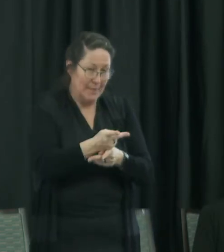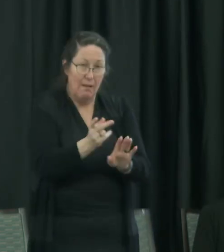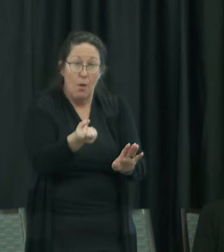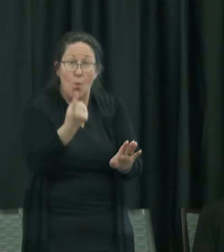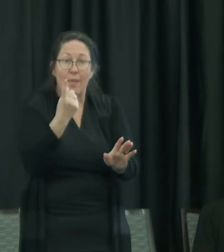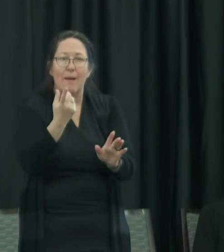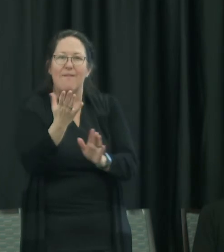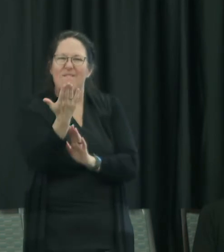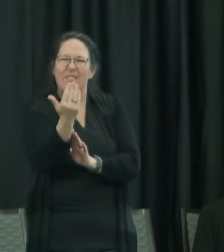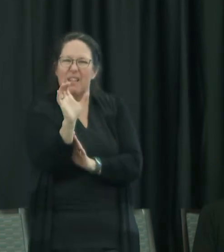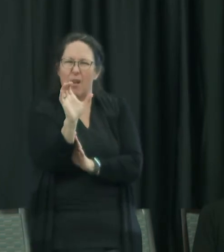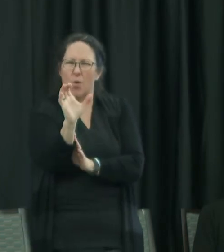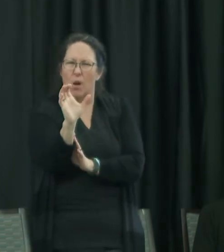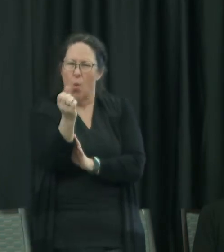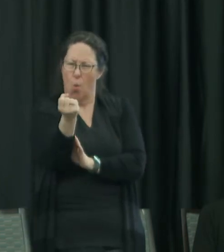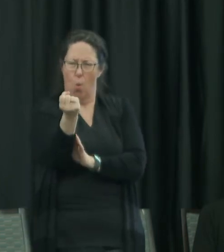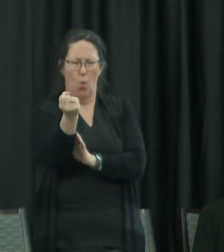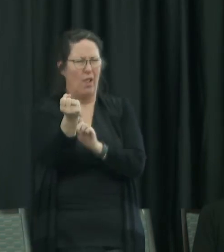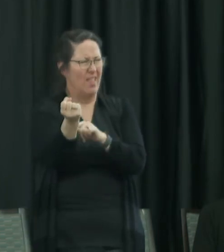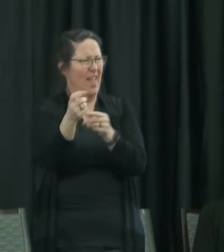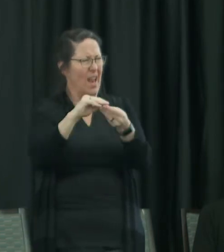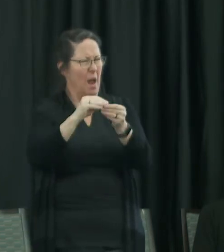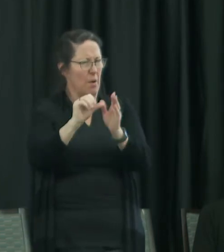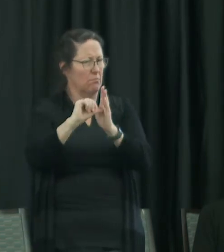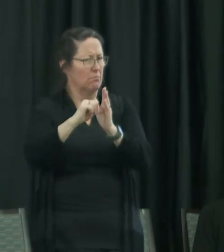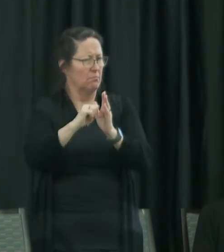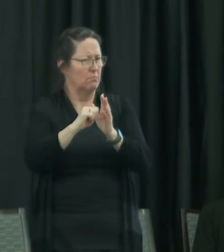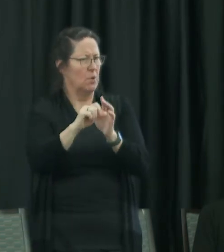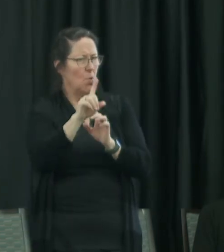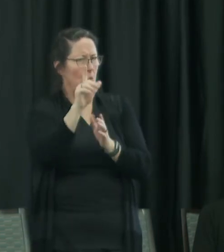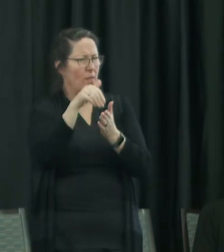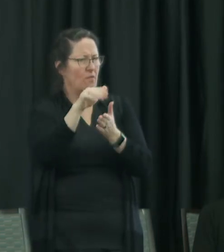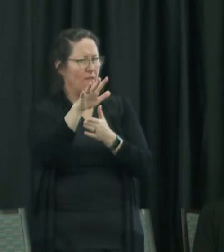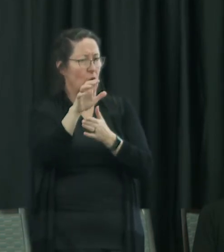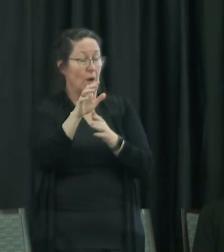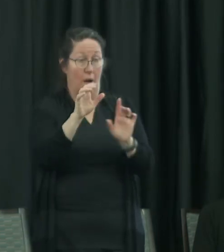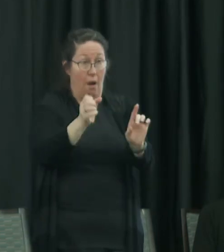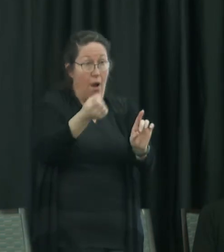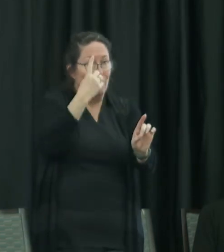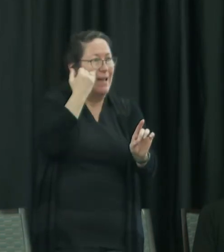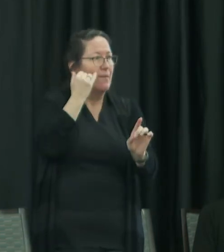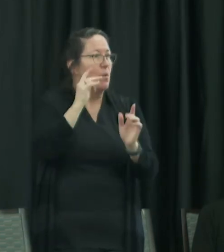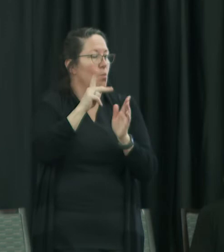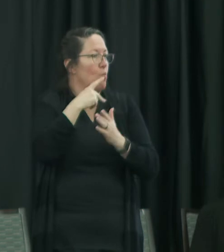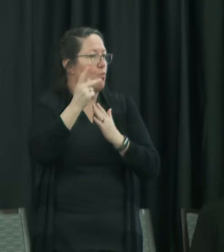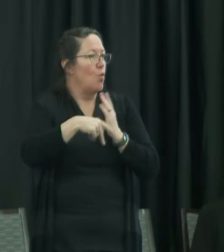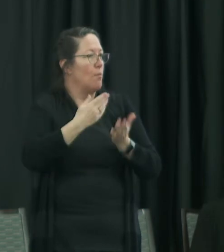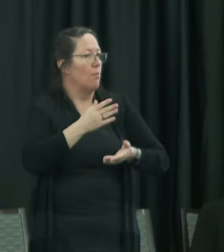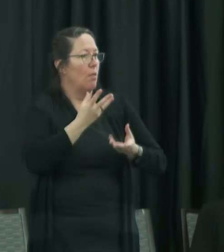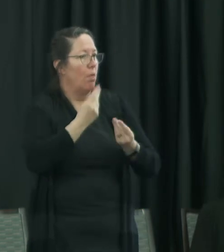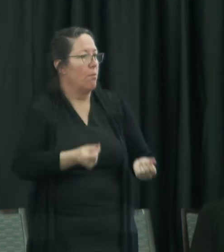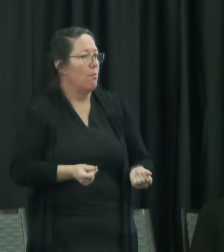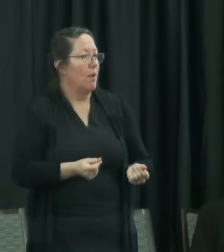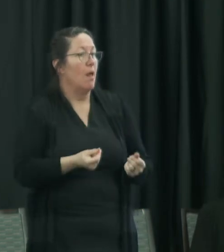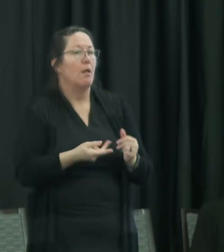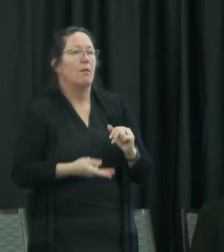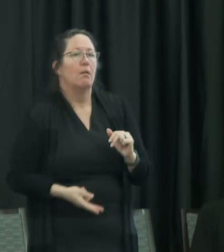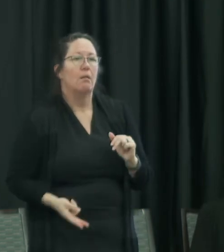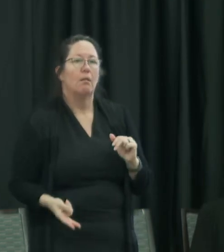number 1,500 to hang out there for just a second. If this program did not exist, our homeless numbers would have